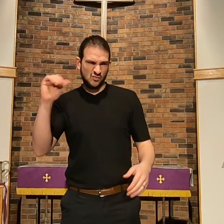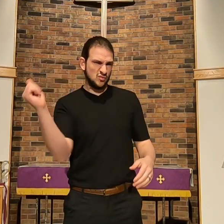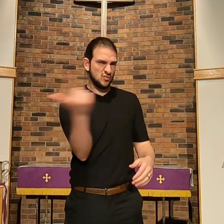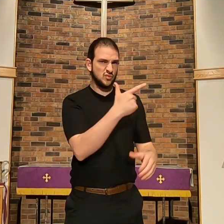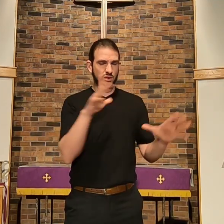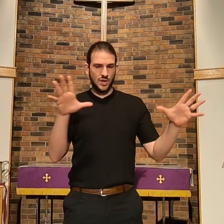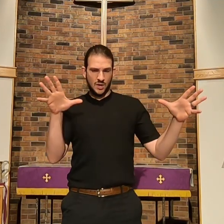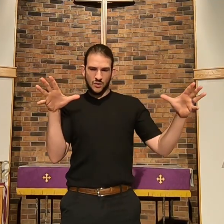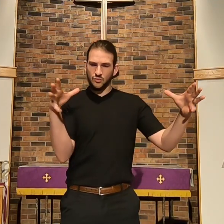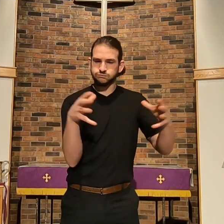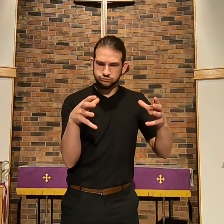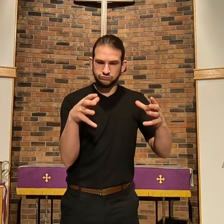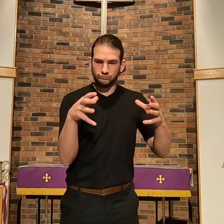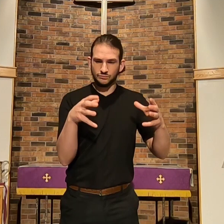together.